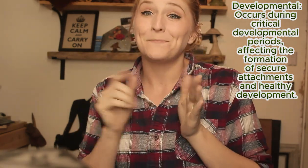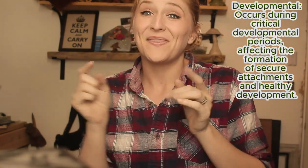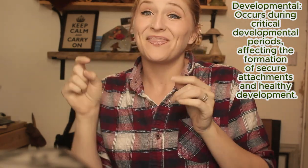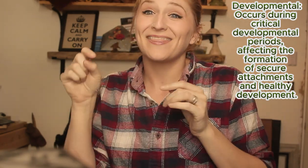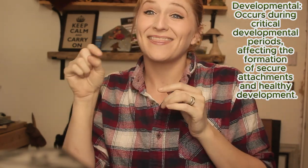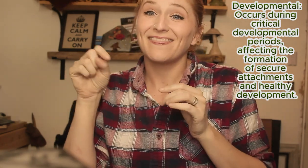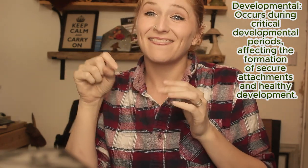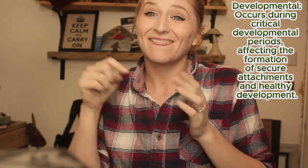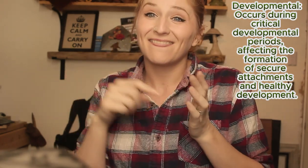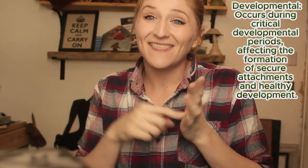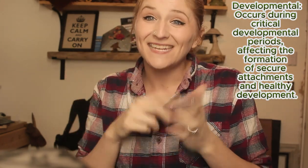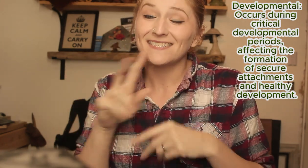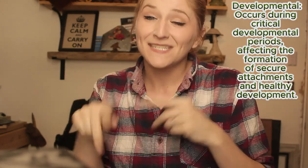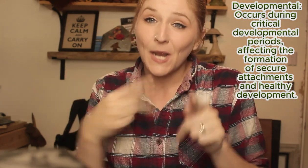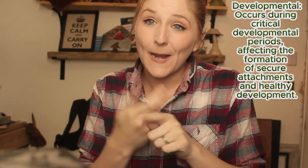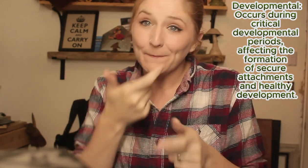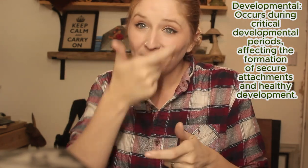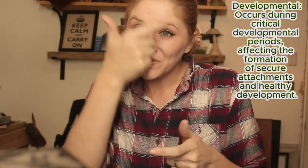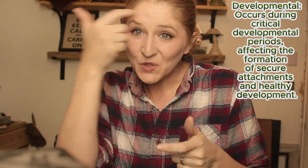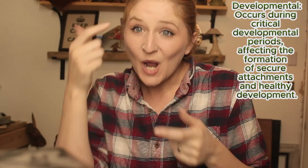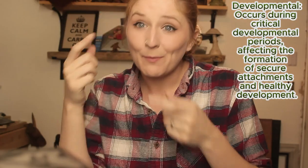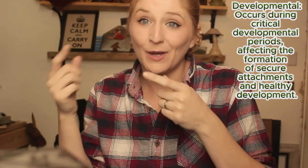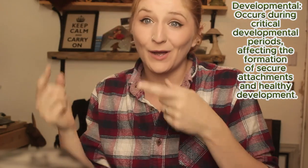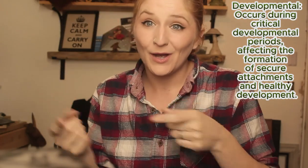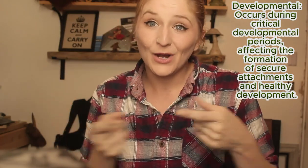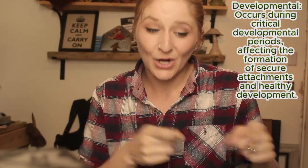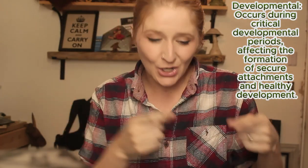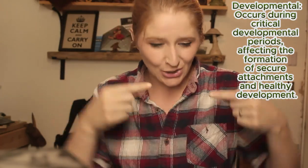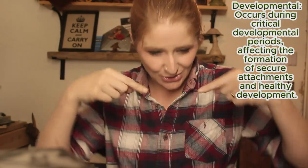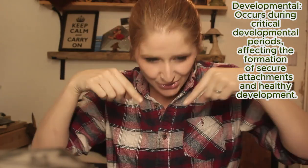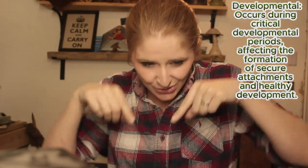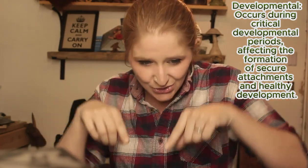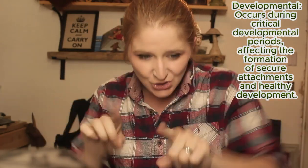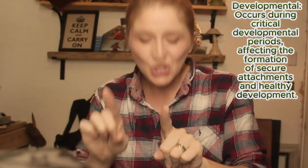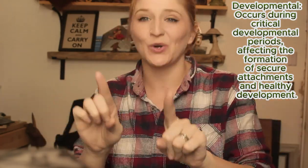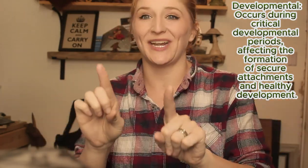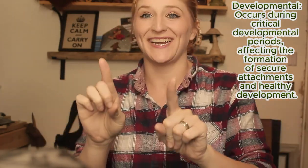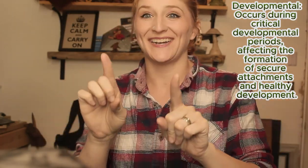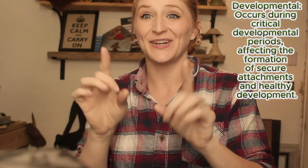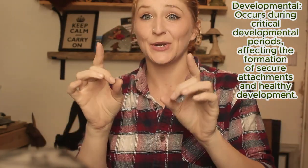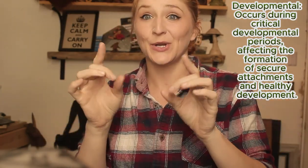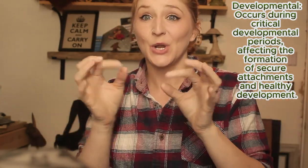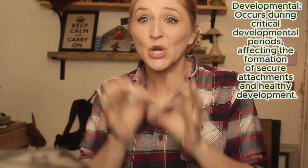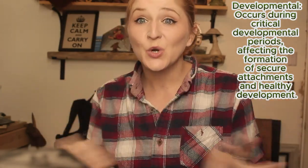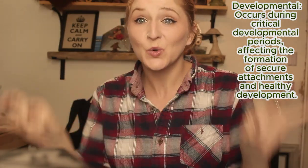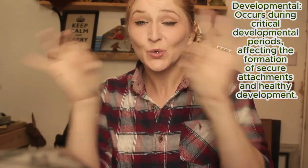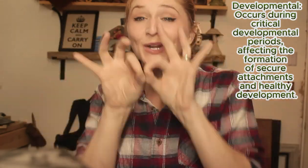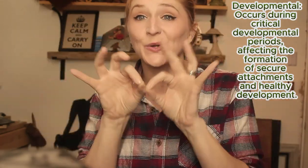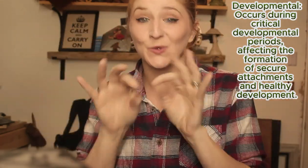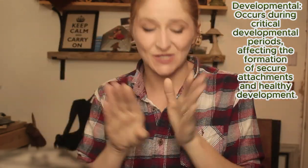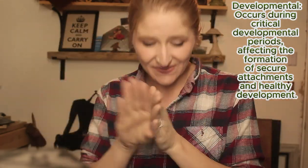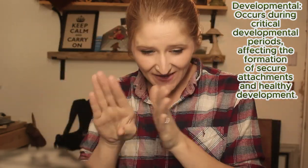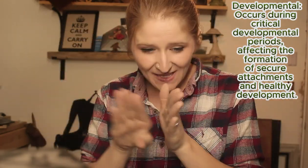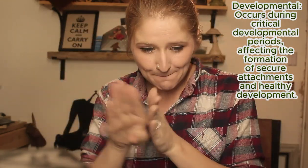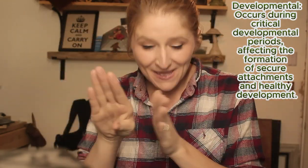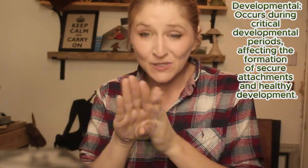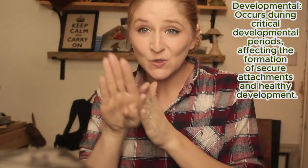But this type of trauma occurs during critical